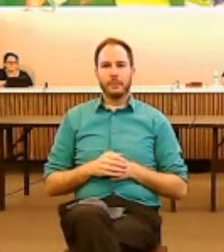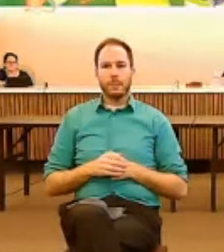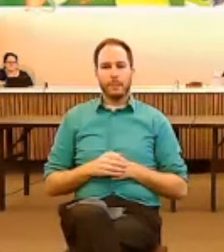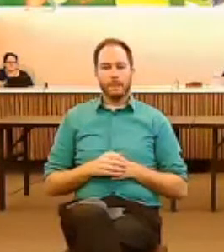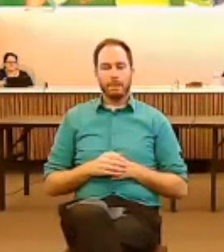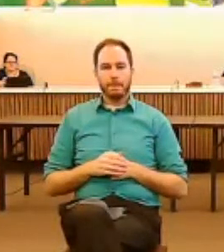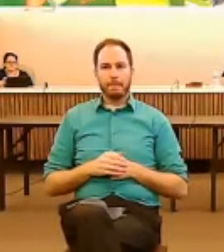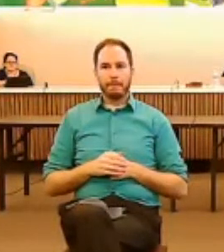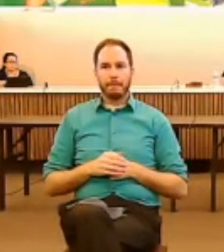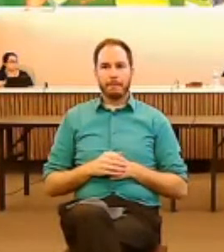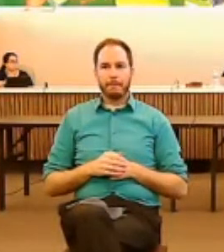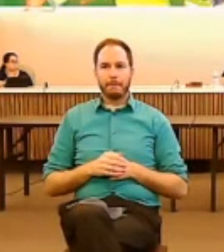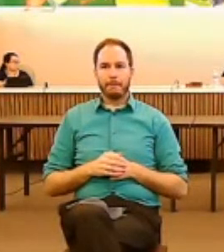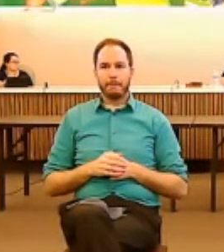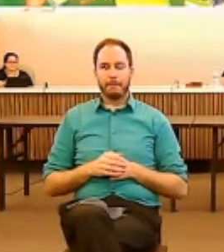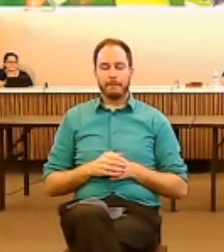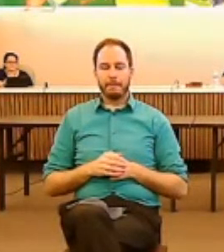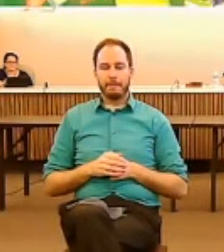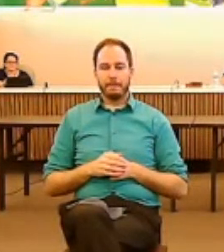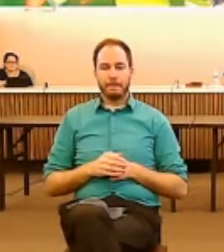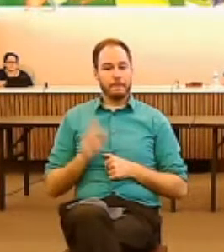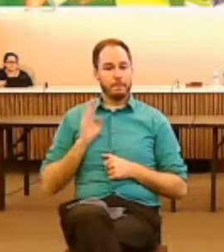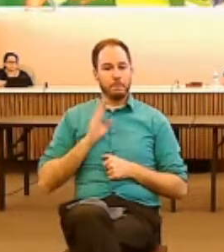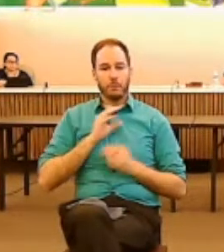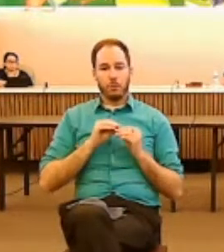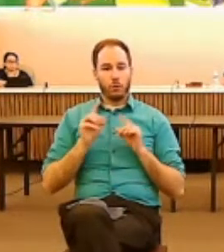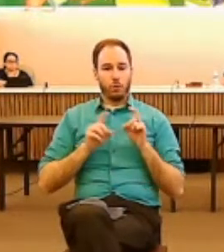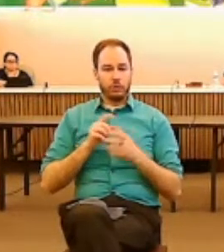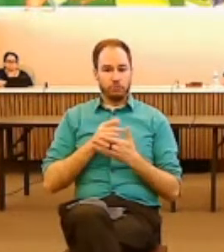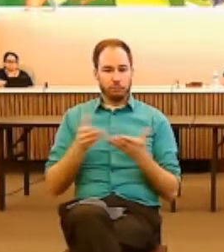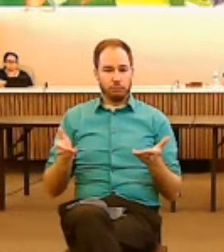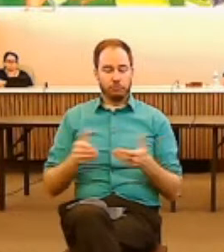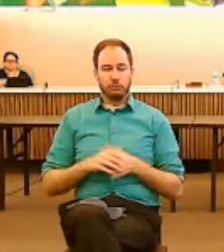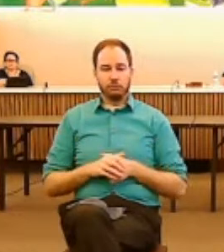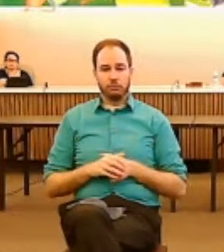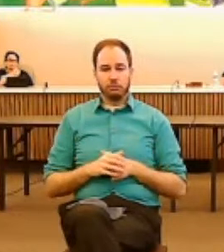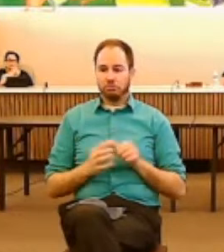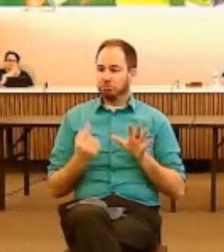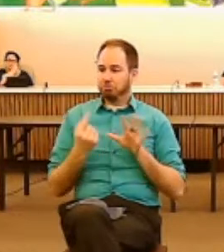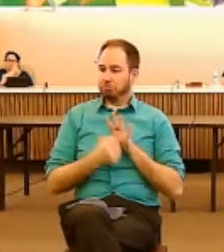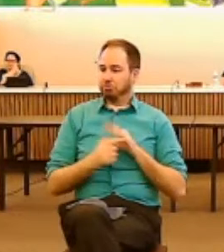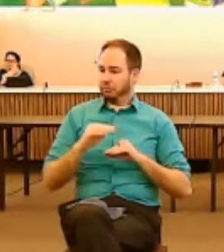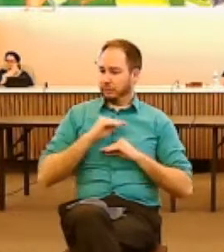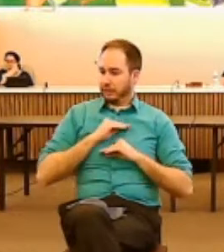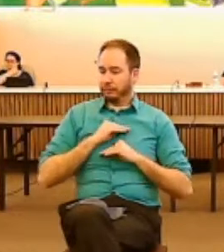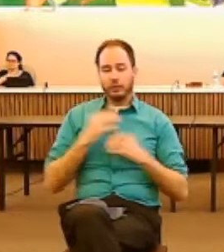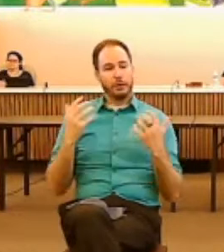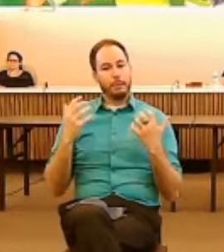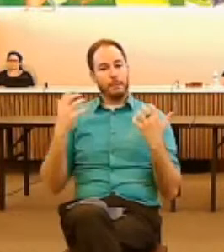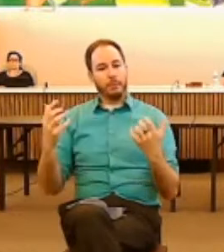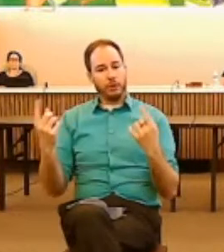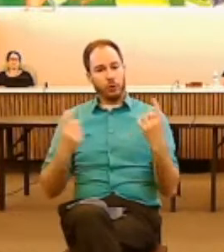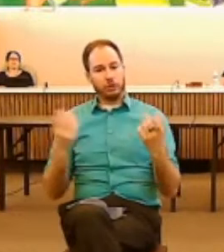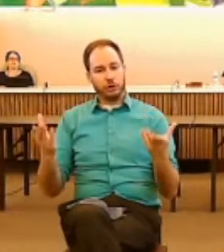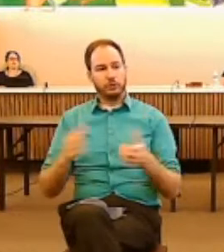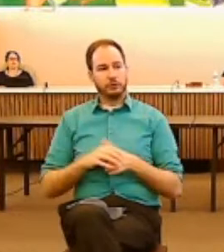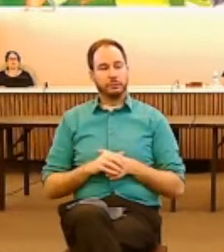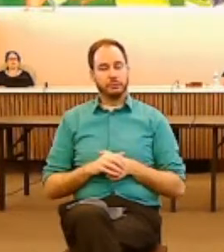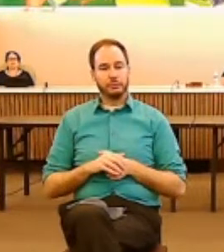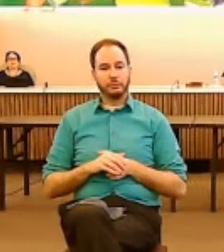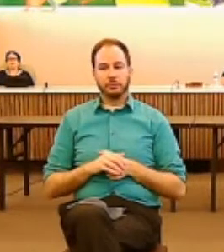good. Any other questions from the board? Another empty building. Thank Any you. questions from the public?